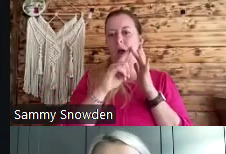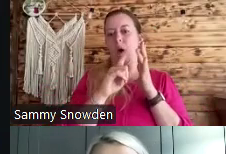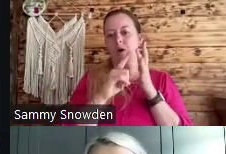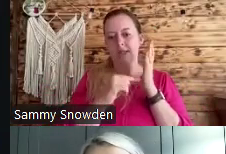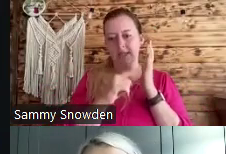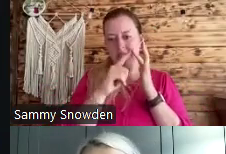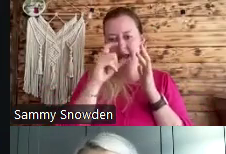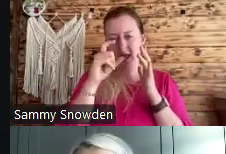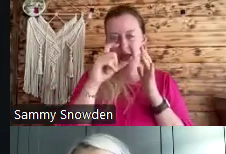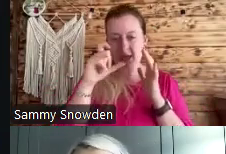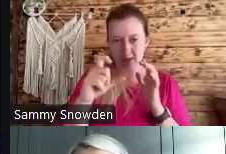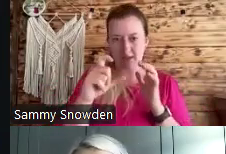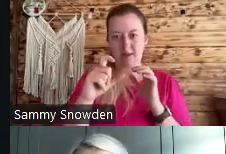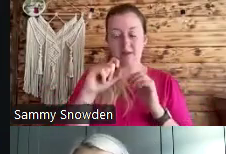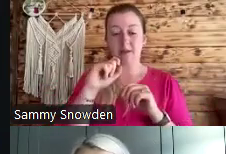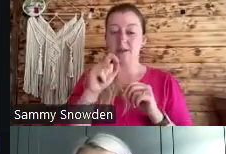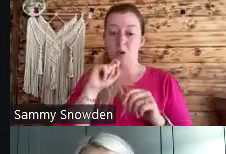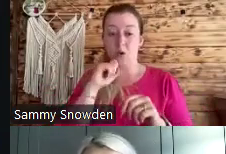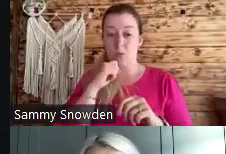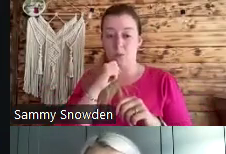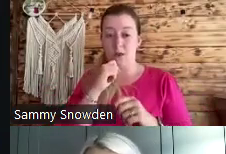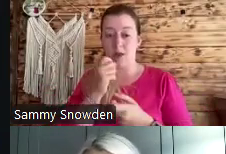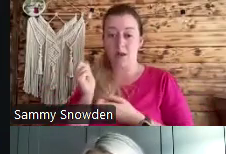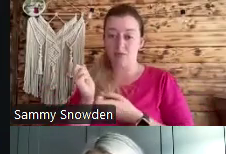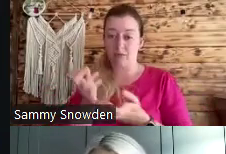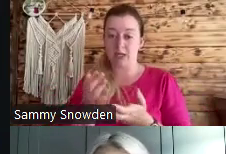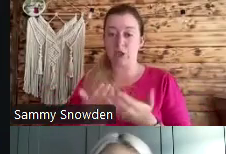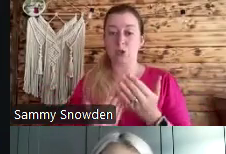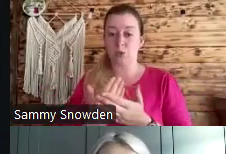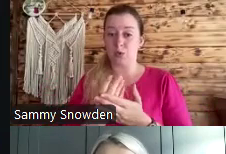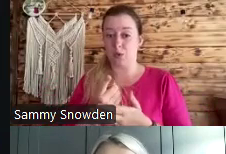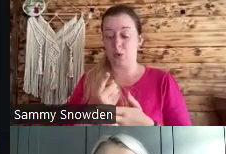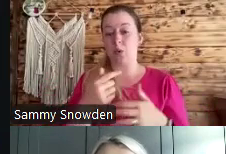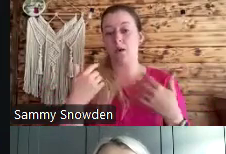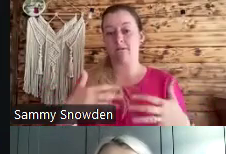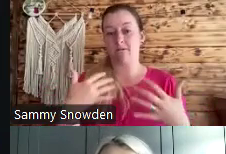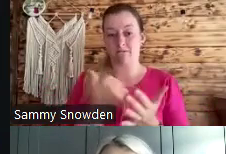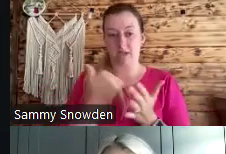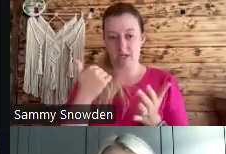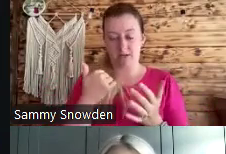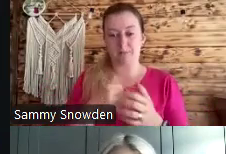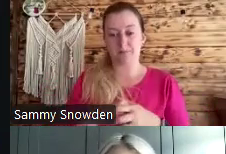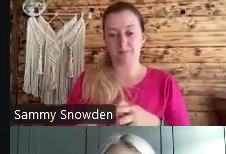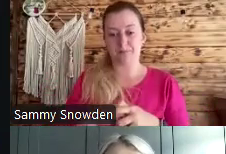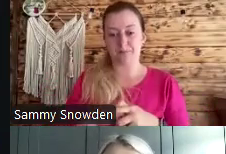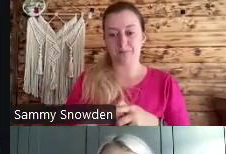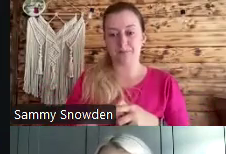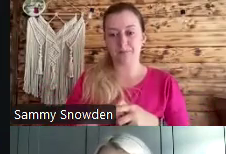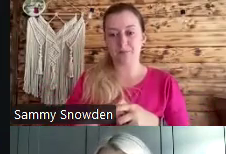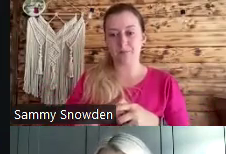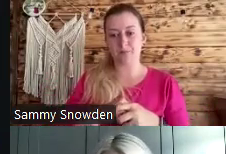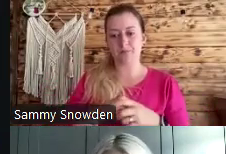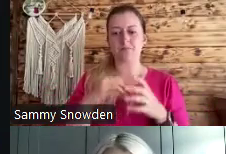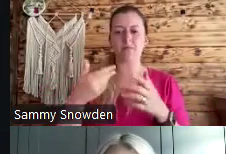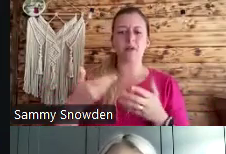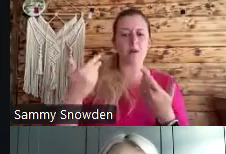up available soon. We've still got the previous one available, and this is just upgraded. There's